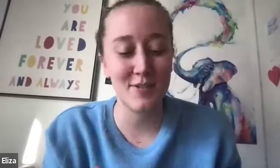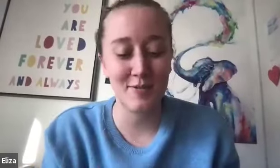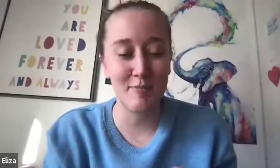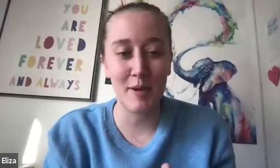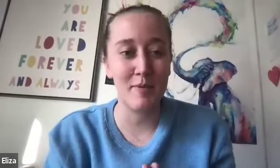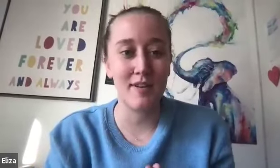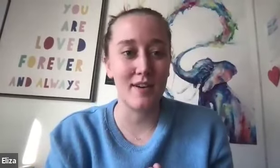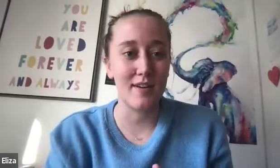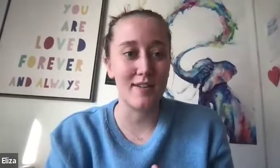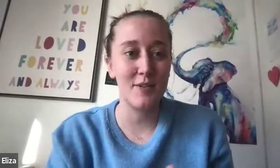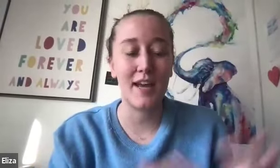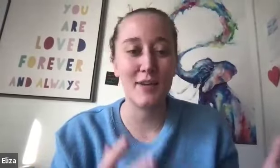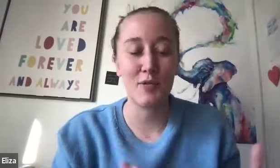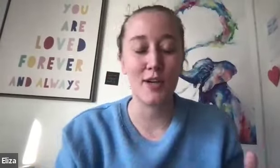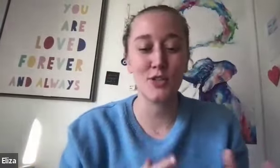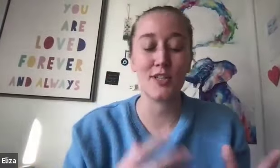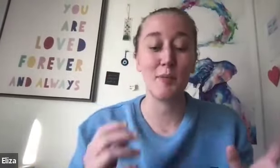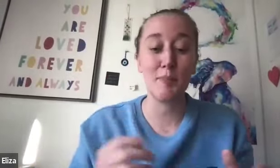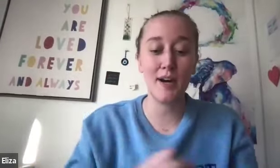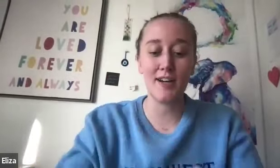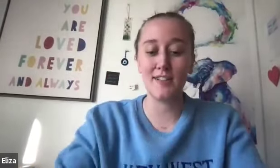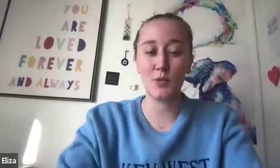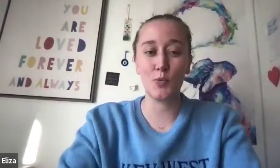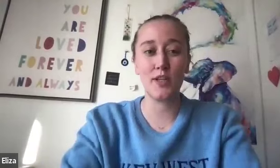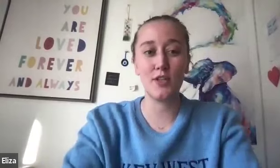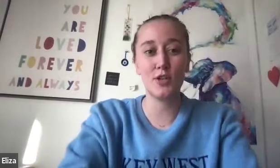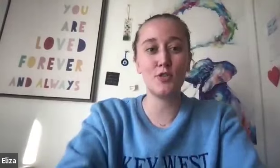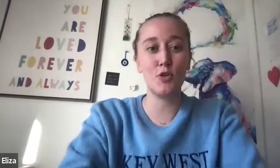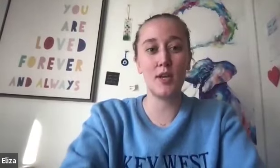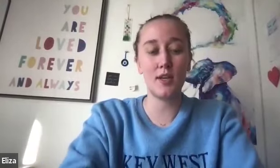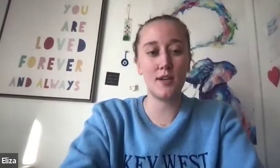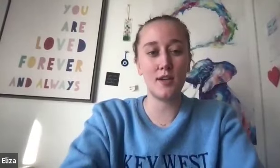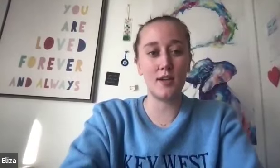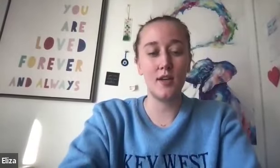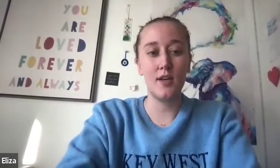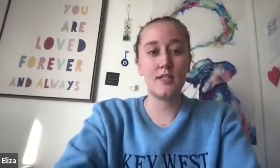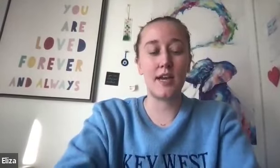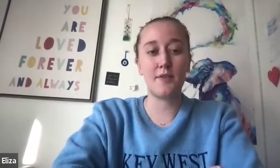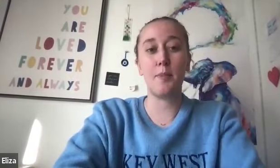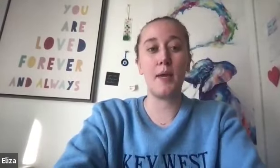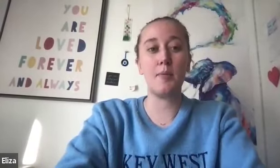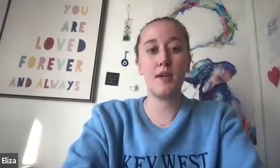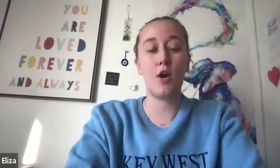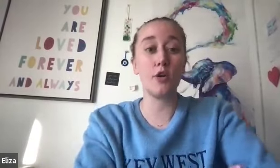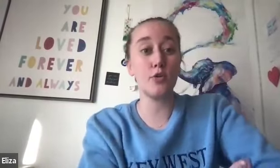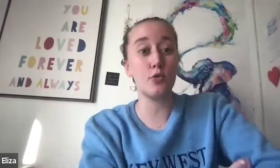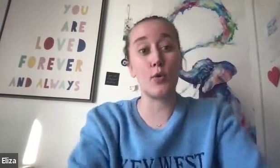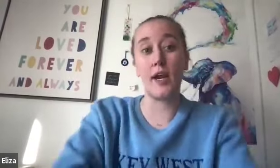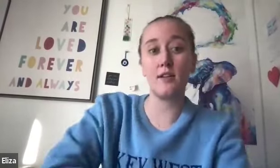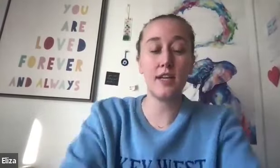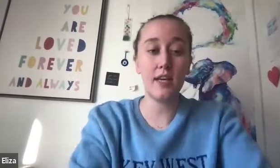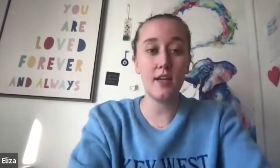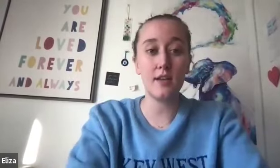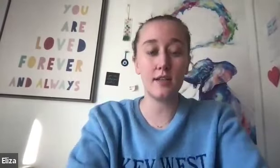is maybe a naive question, but when you're doing the sign for baby, are you cradling it,